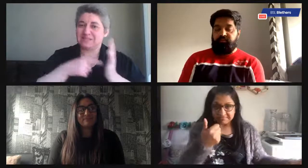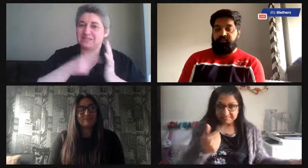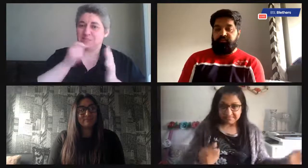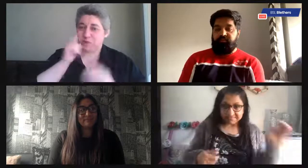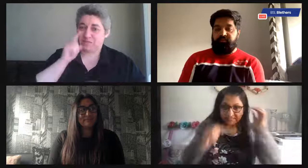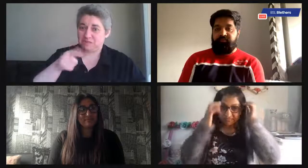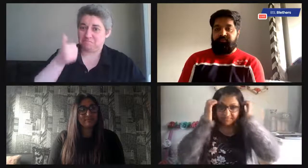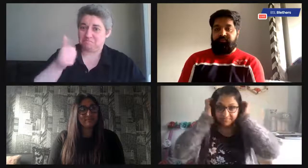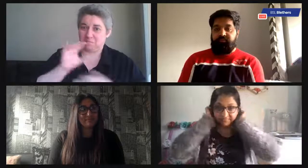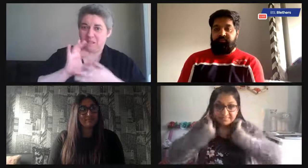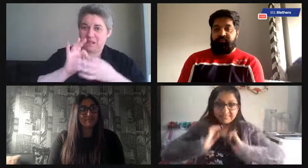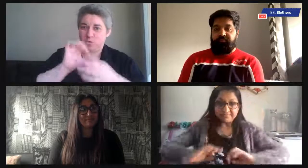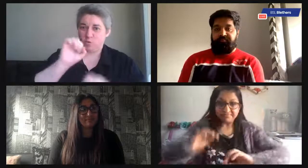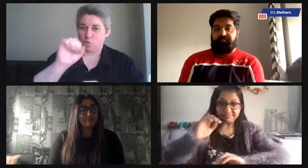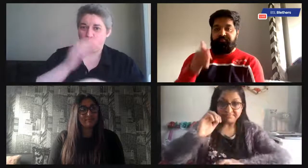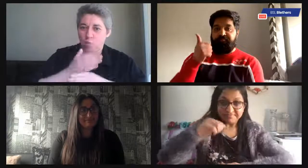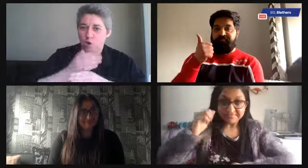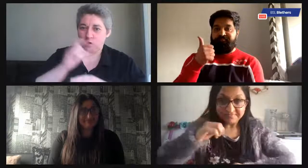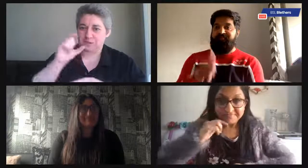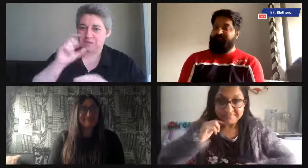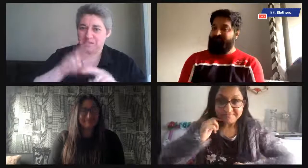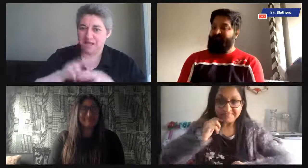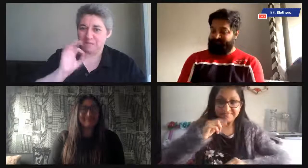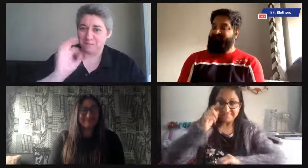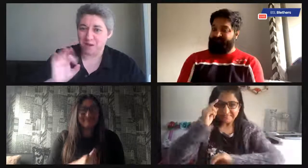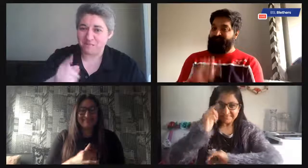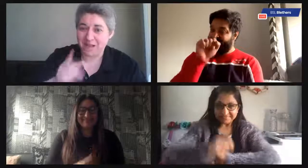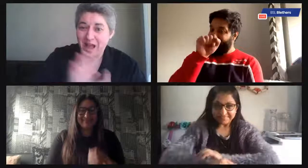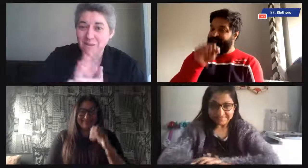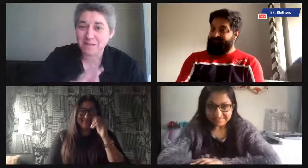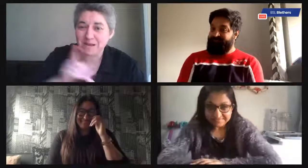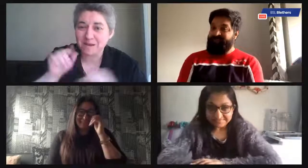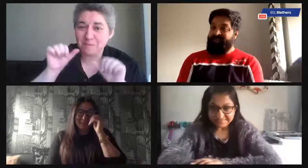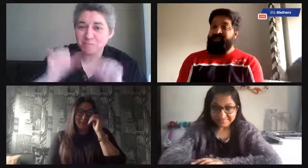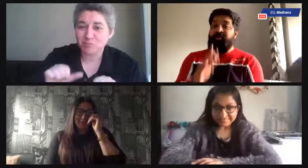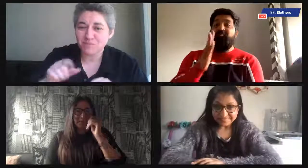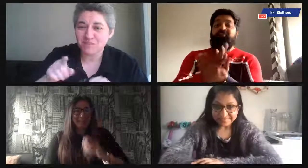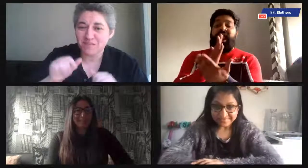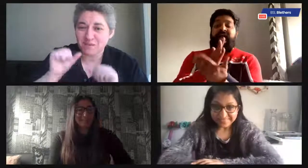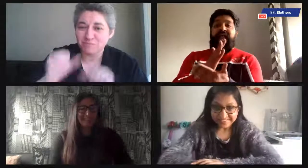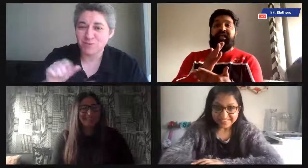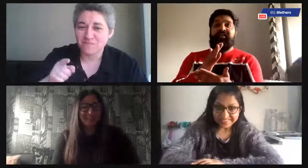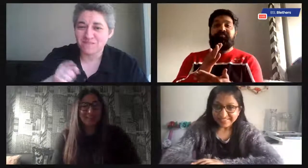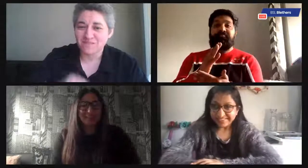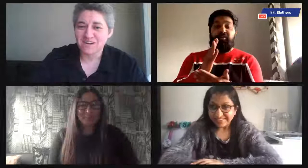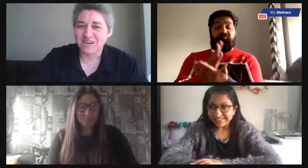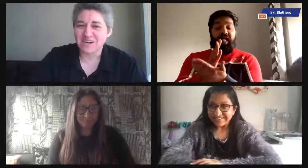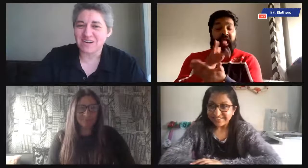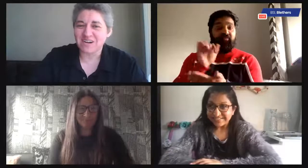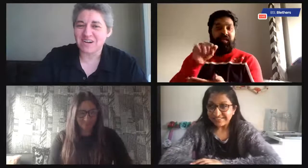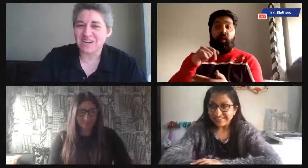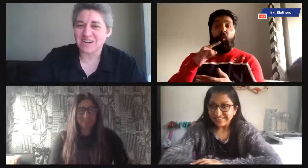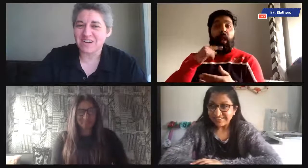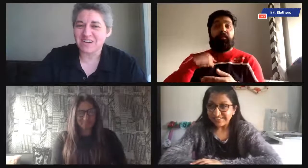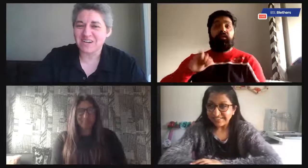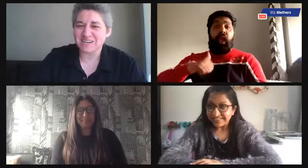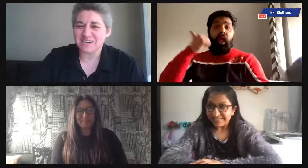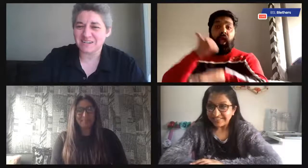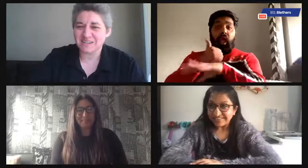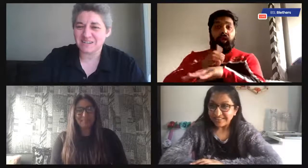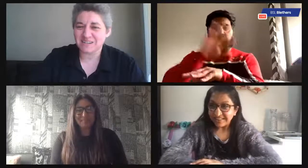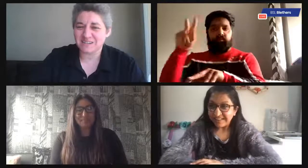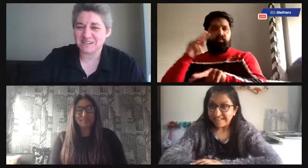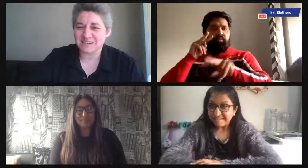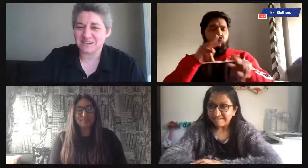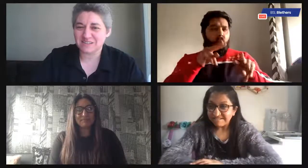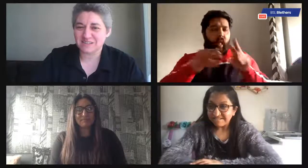or brushes or pencils, whatever you decide it's for. Right. Well, that's kind of good because that links with your work, Tauseeb.